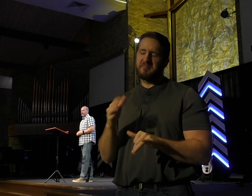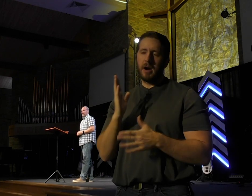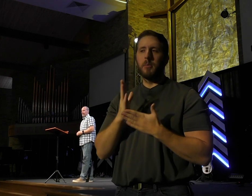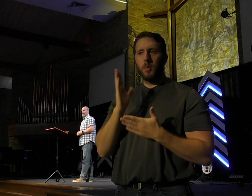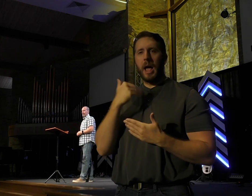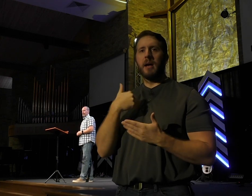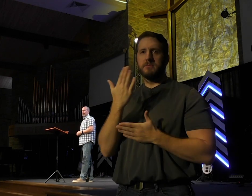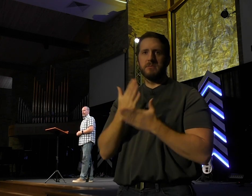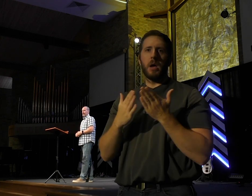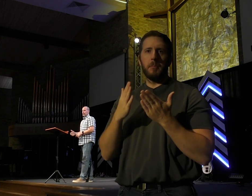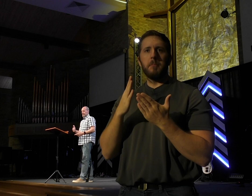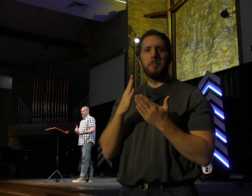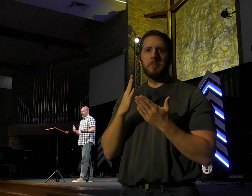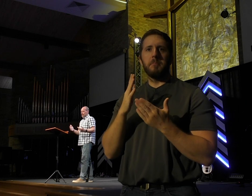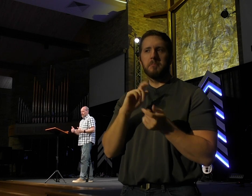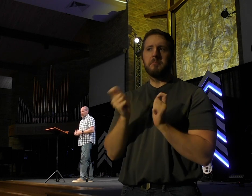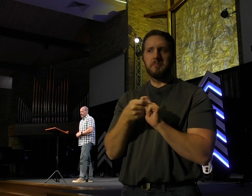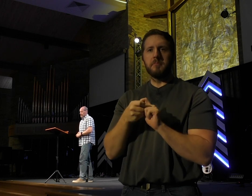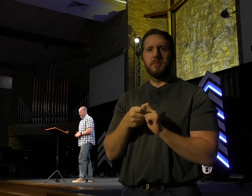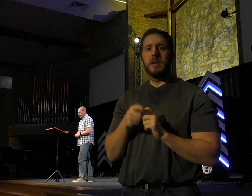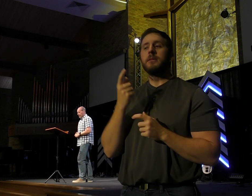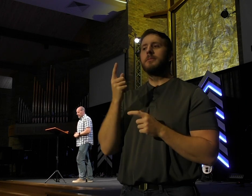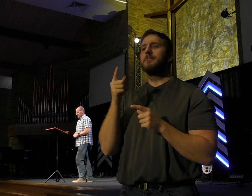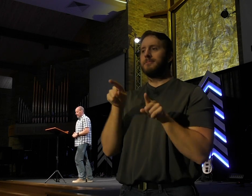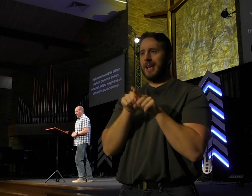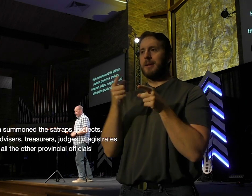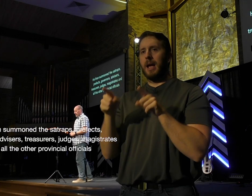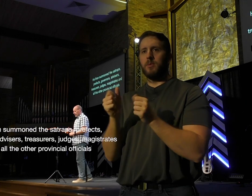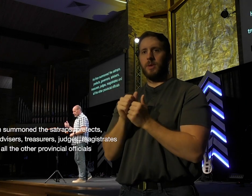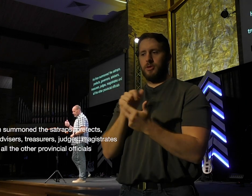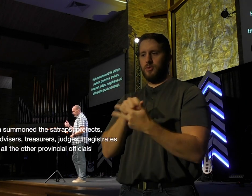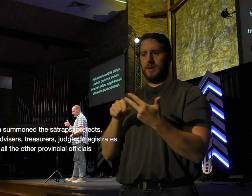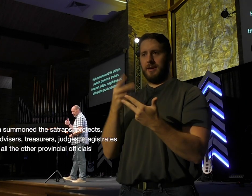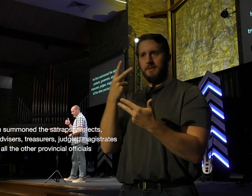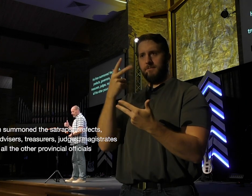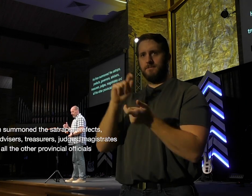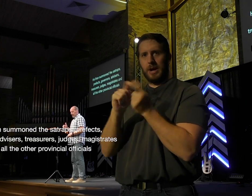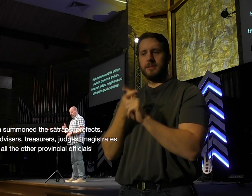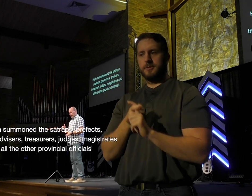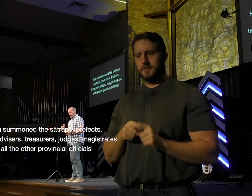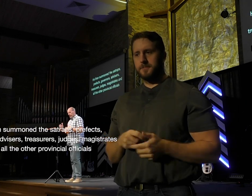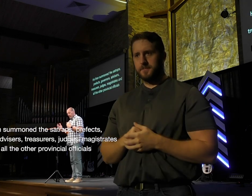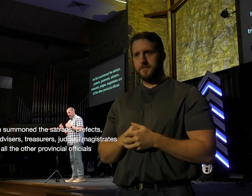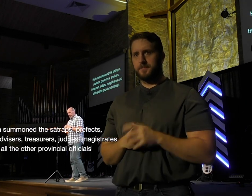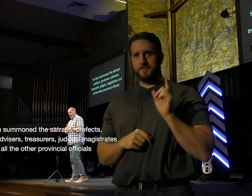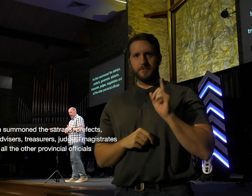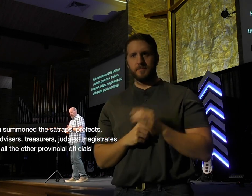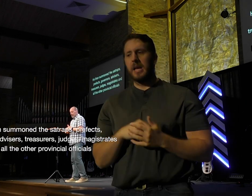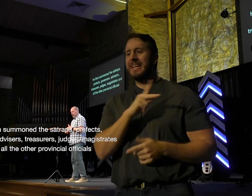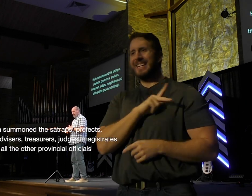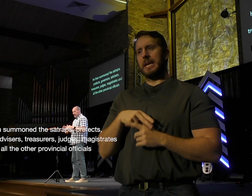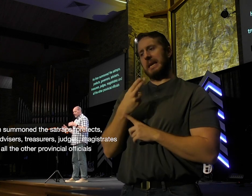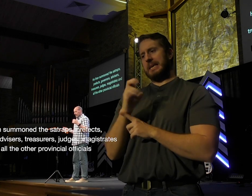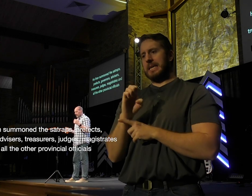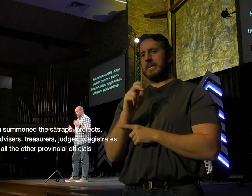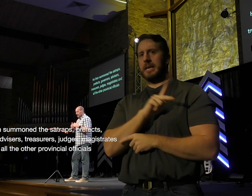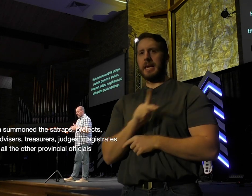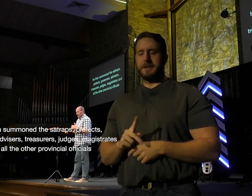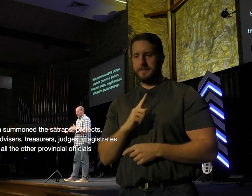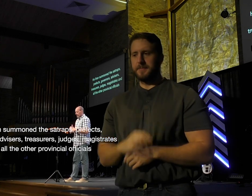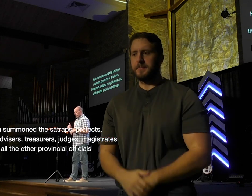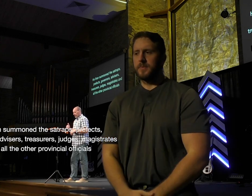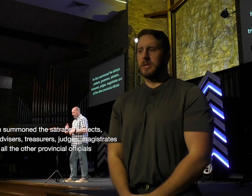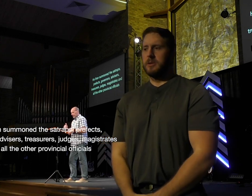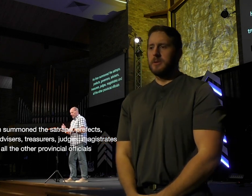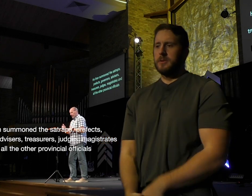probably will be some consequences, as was the case with these three friends. verse 2. He then, Nebuchadnezzar, summoned the